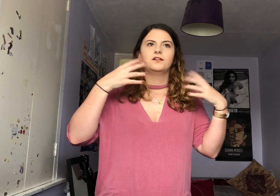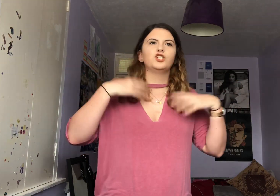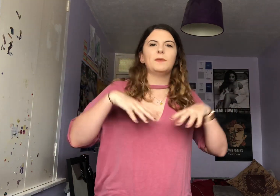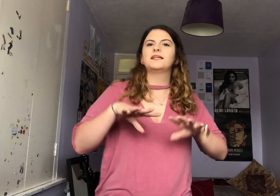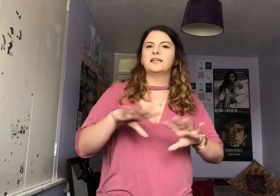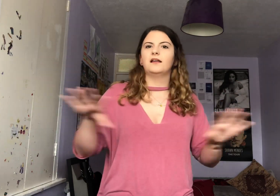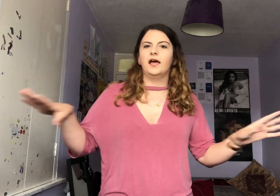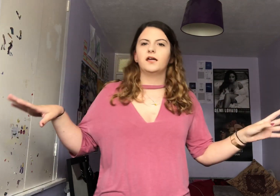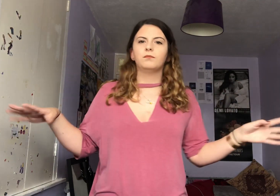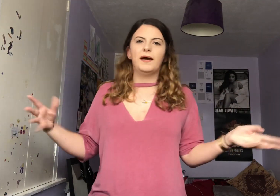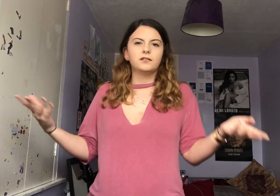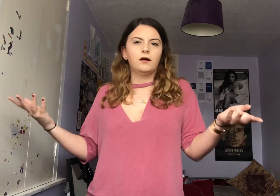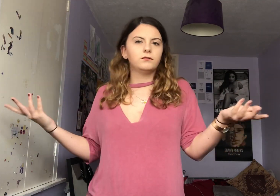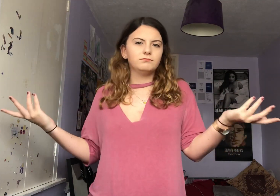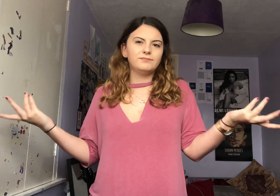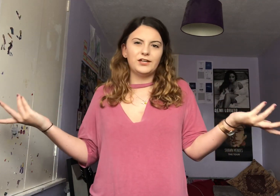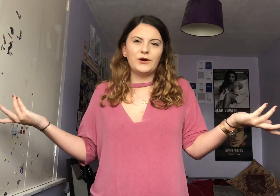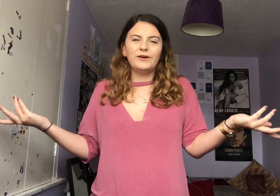just makes it like better, you know.